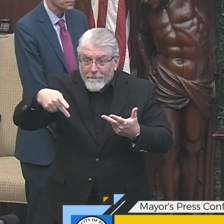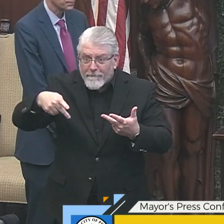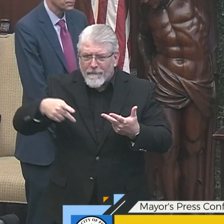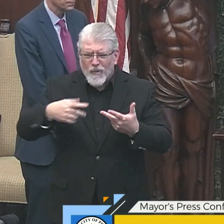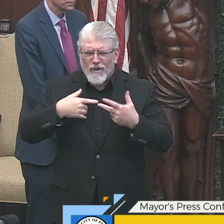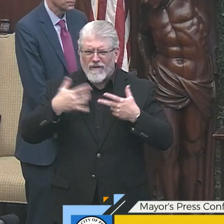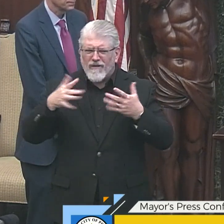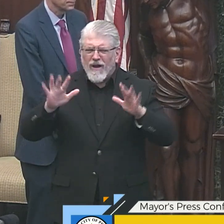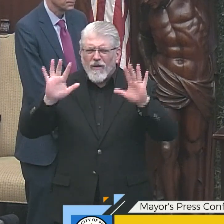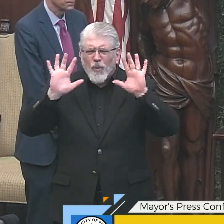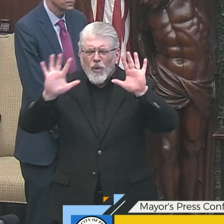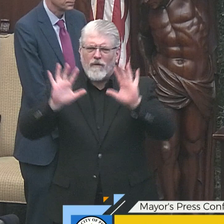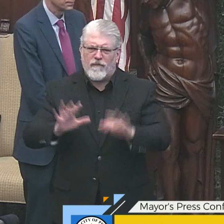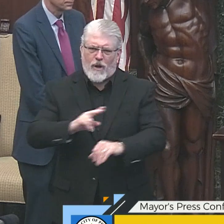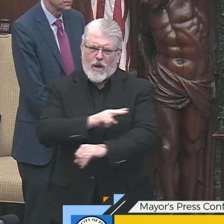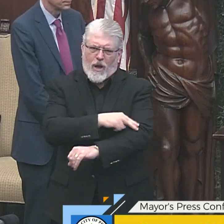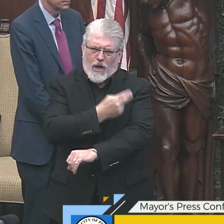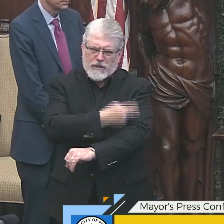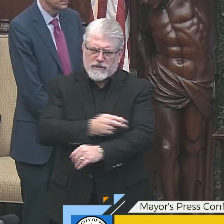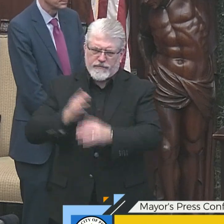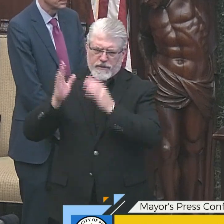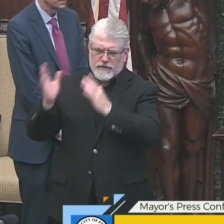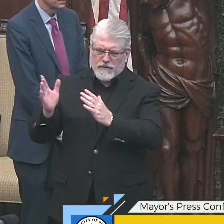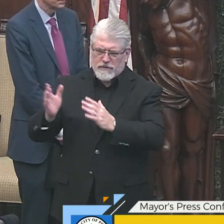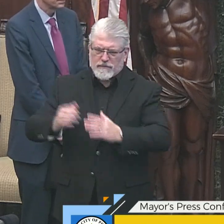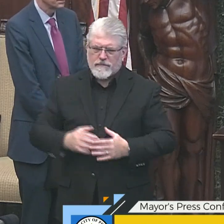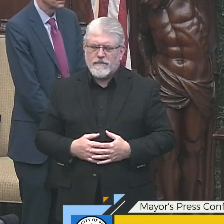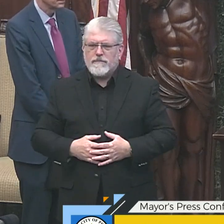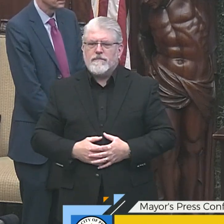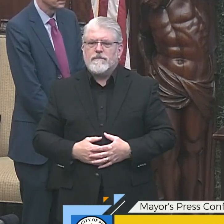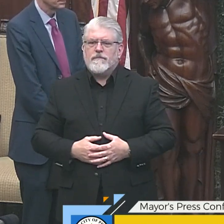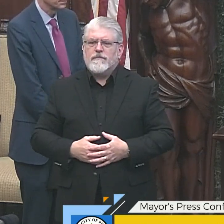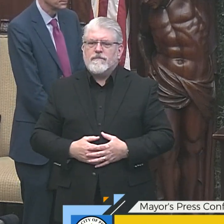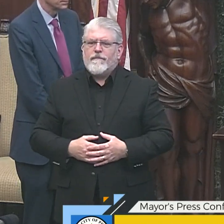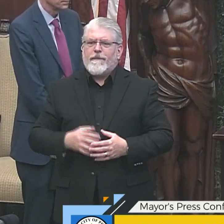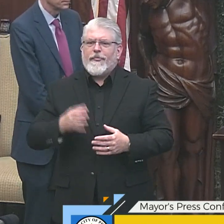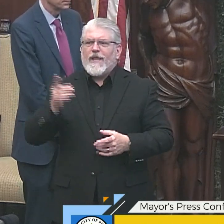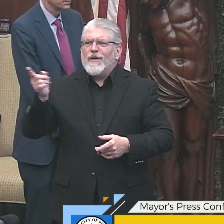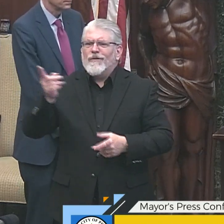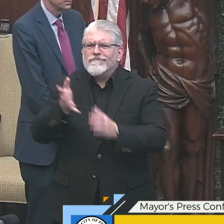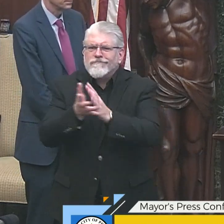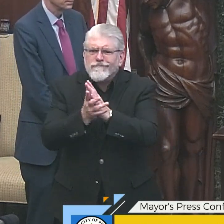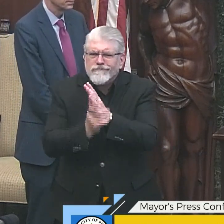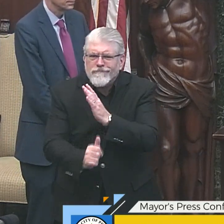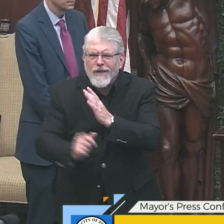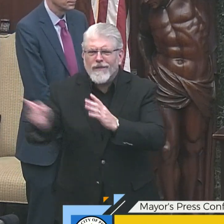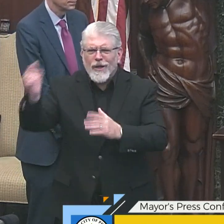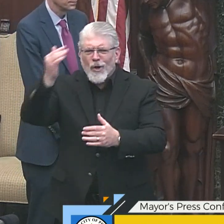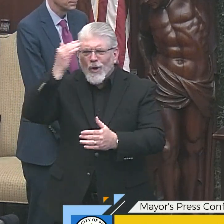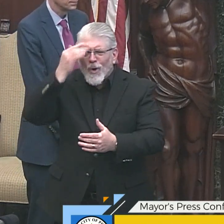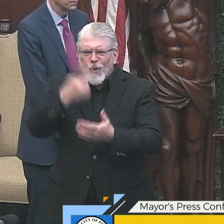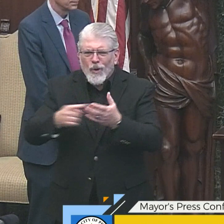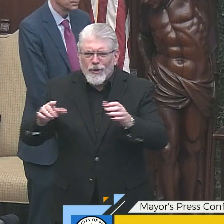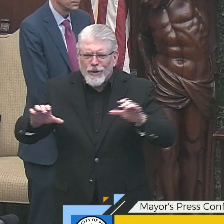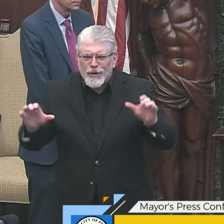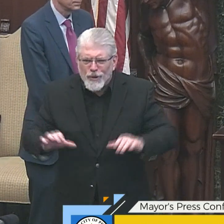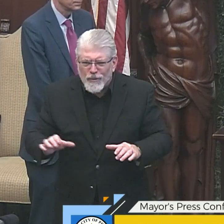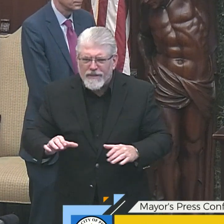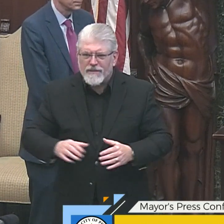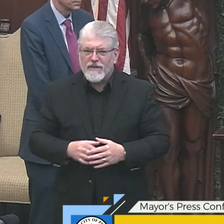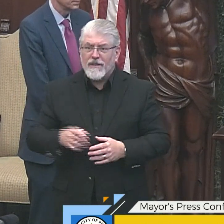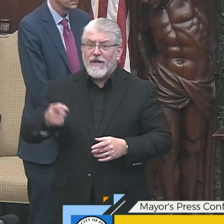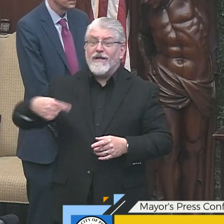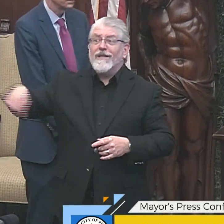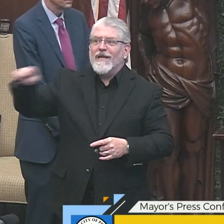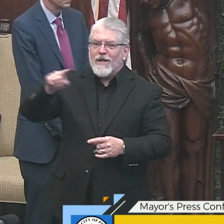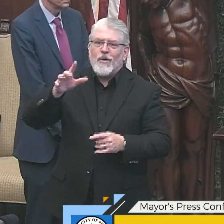extremely competent people. They know what they're facing, or they're anticipating what they're facing, and they're going to do their best job, I have no doubt.